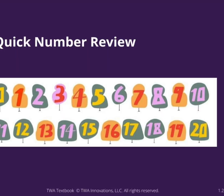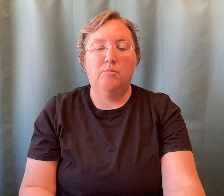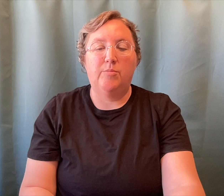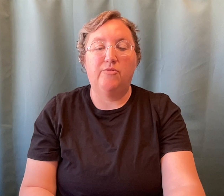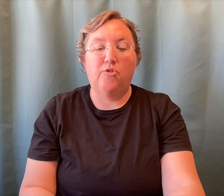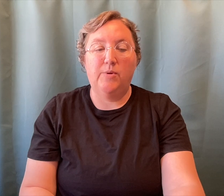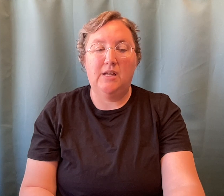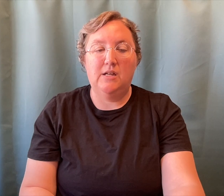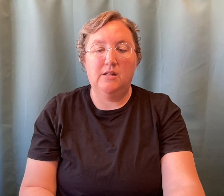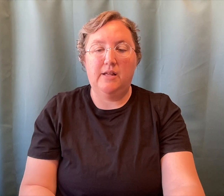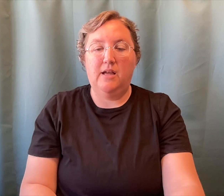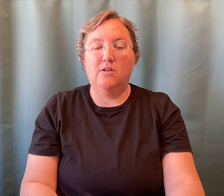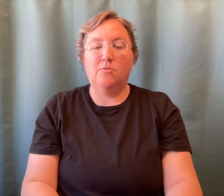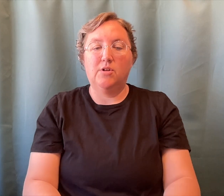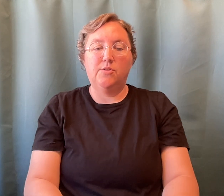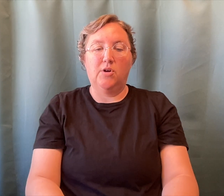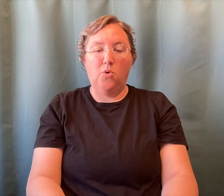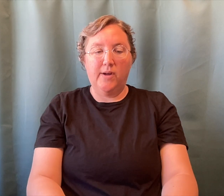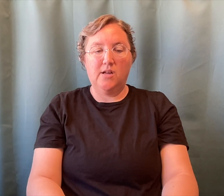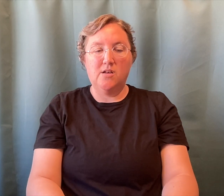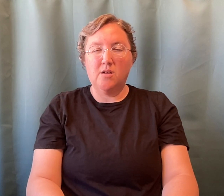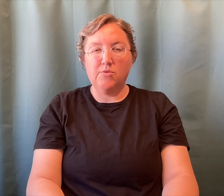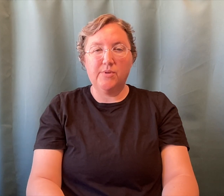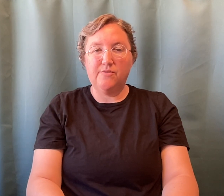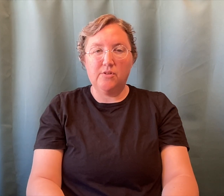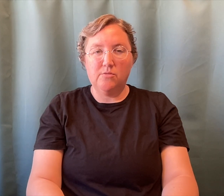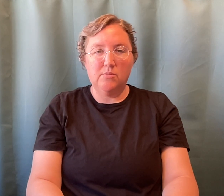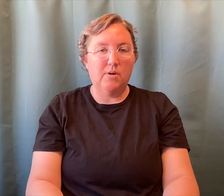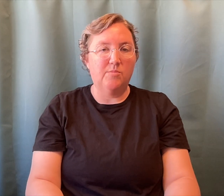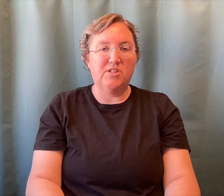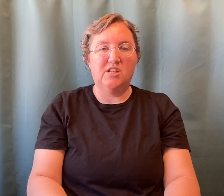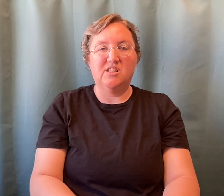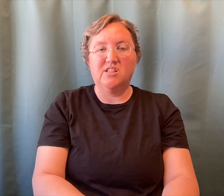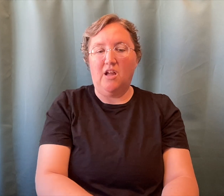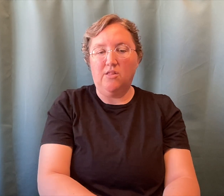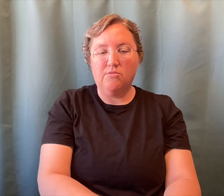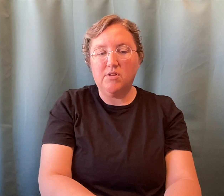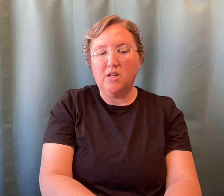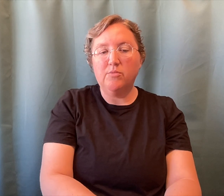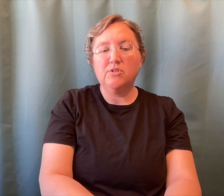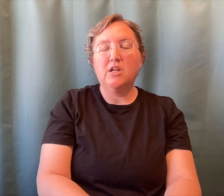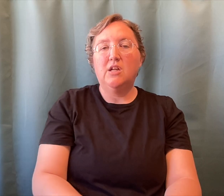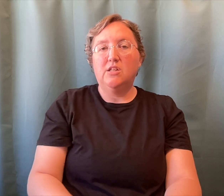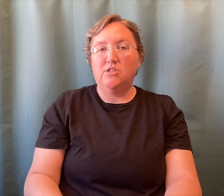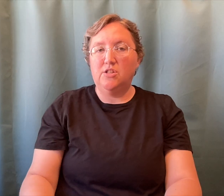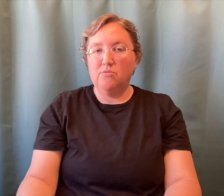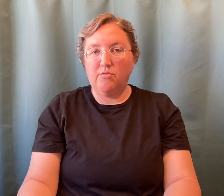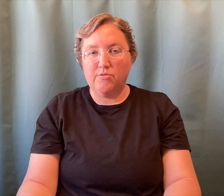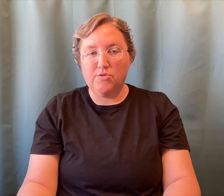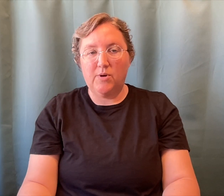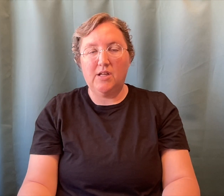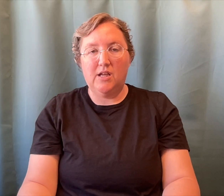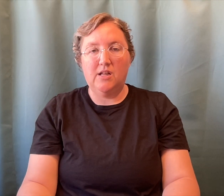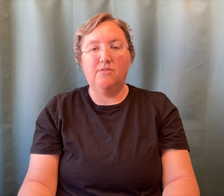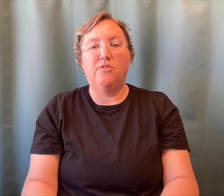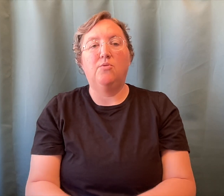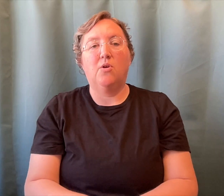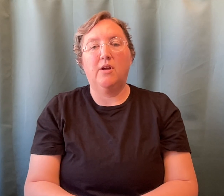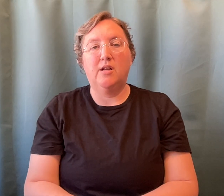But before we get into that, we're going to do a quick number review. I'm just going to sign through the numbers 0 through 20, and if you are in a